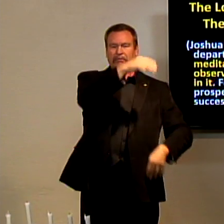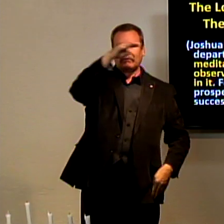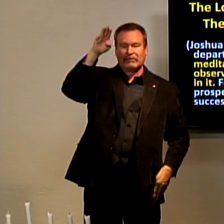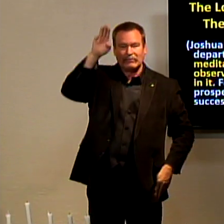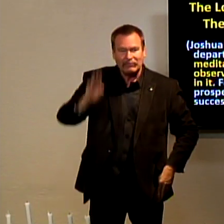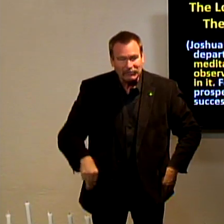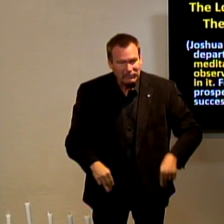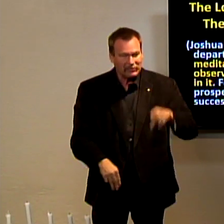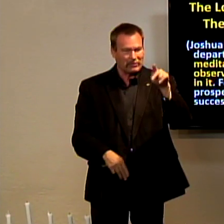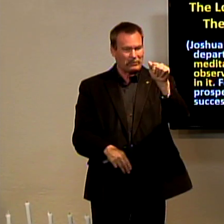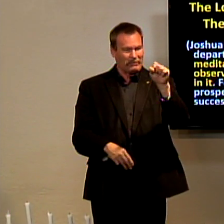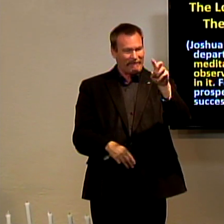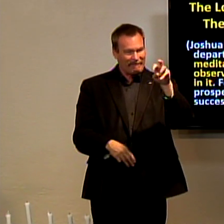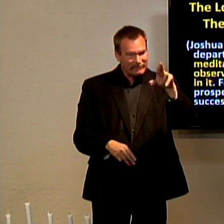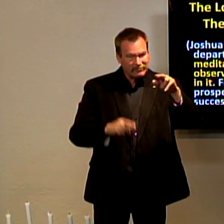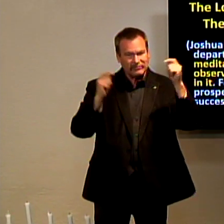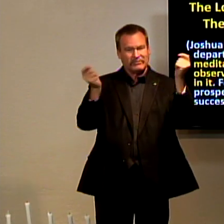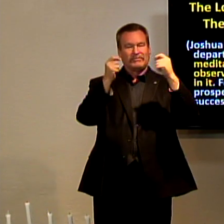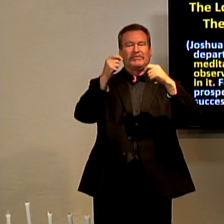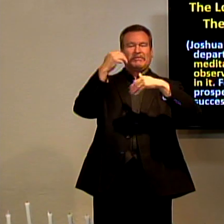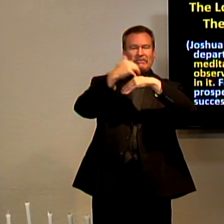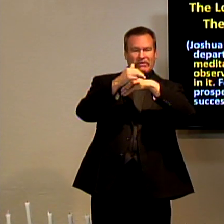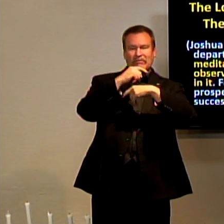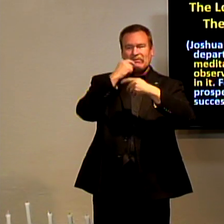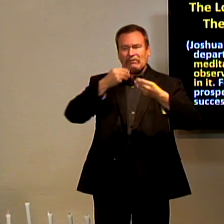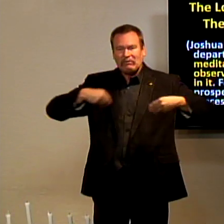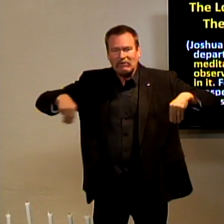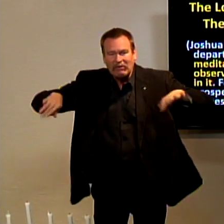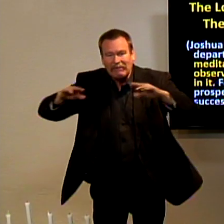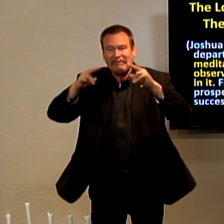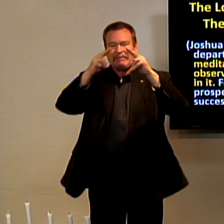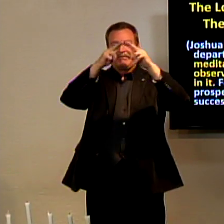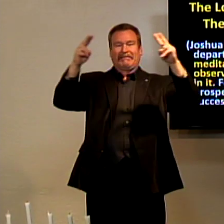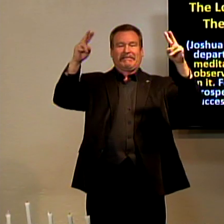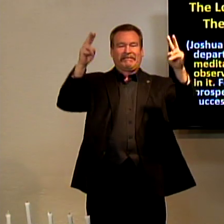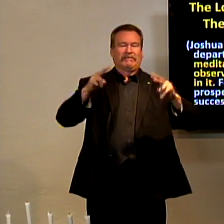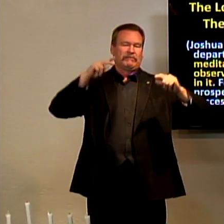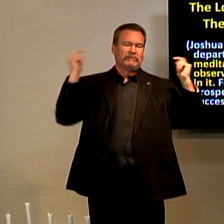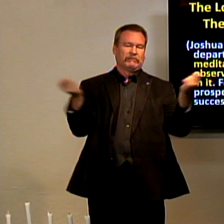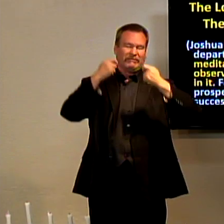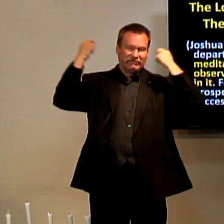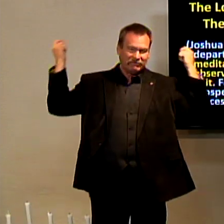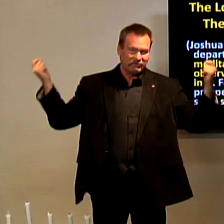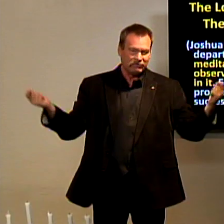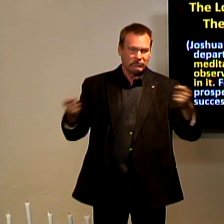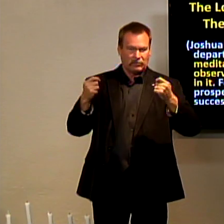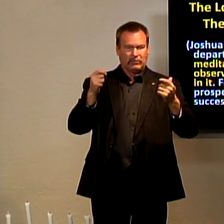out of slavery, how they sacrificed the Passover lamb, how they celebrated with unleavened